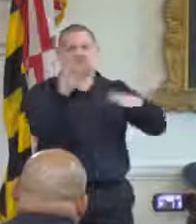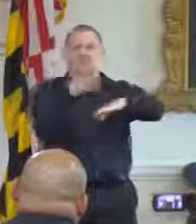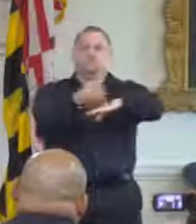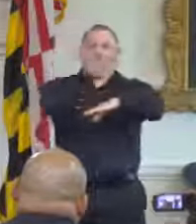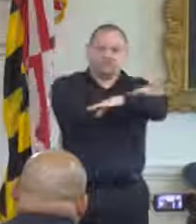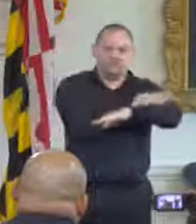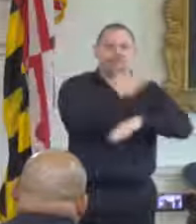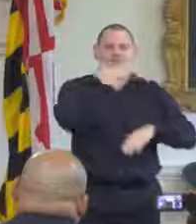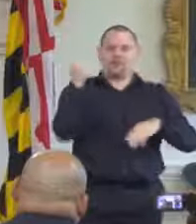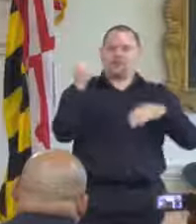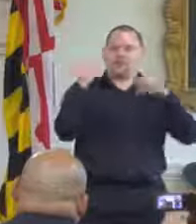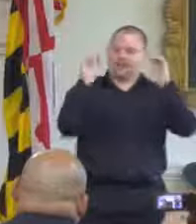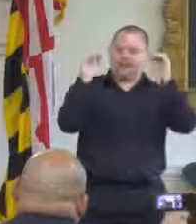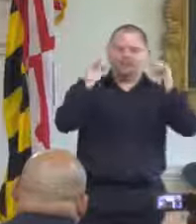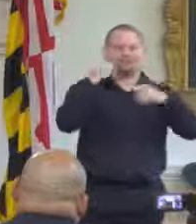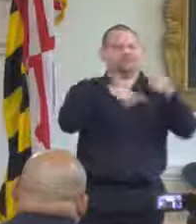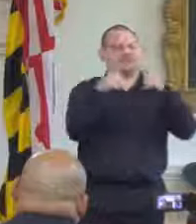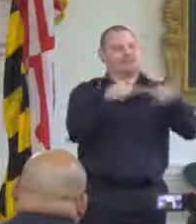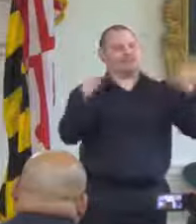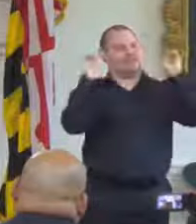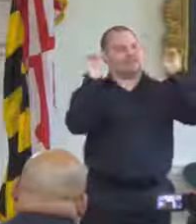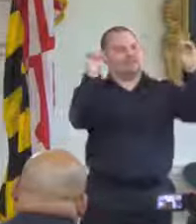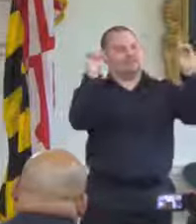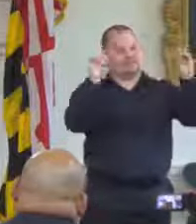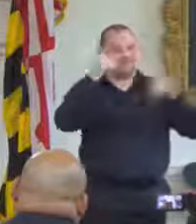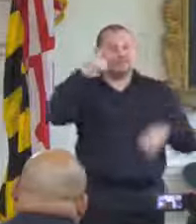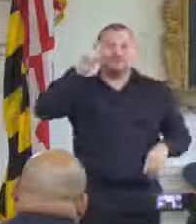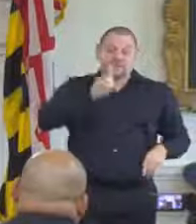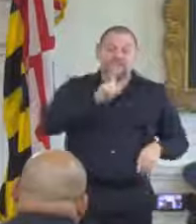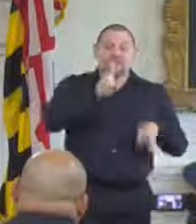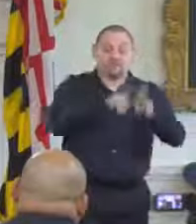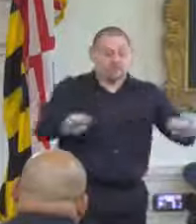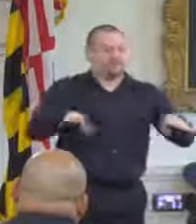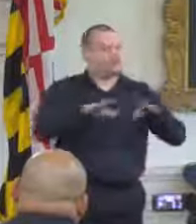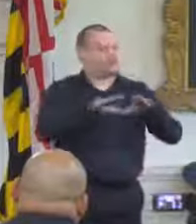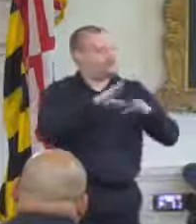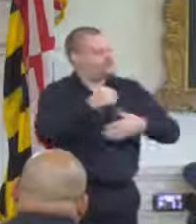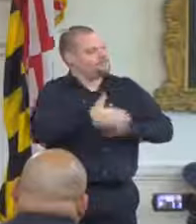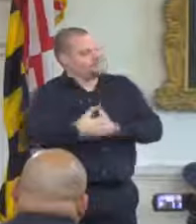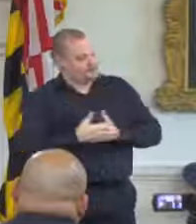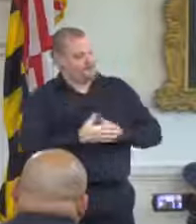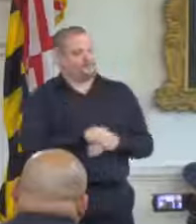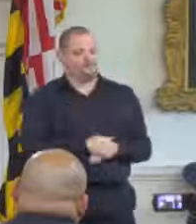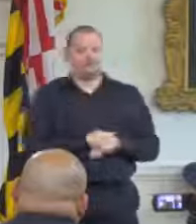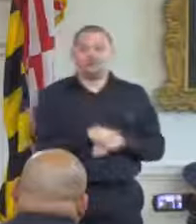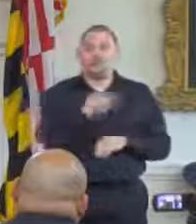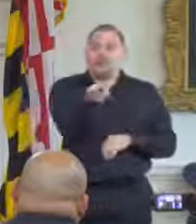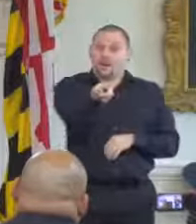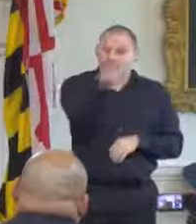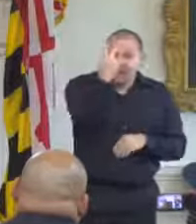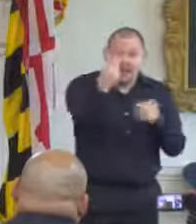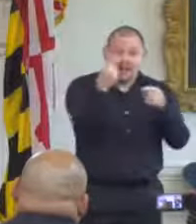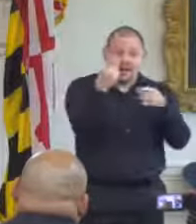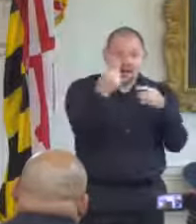infants and children, and to increase bilingualism in academic settings.